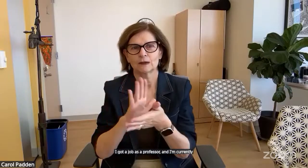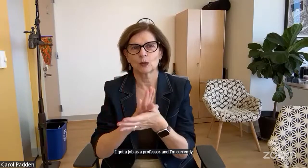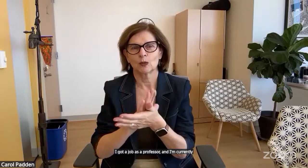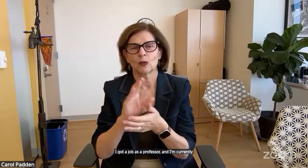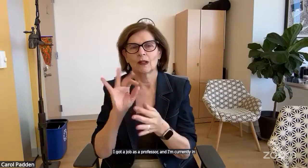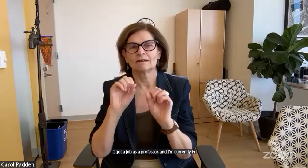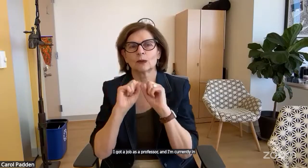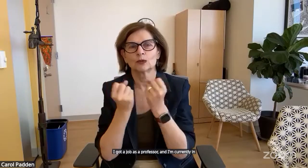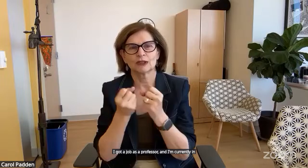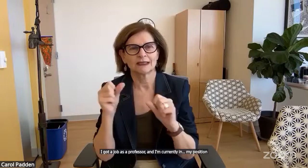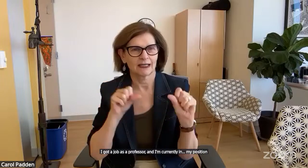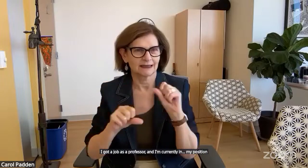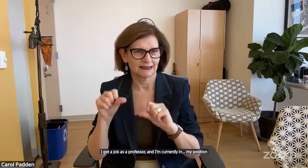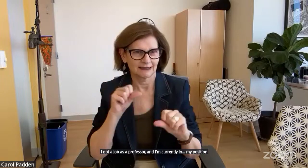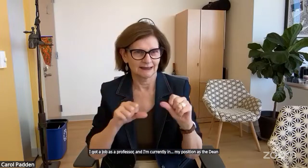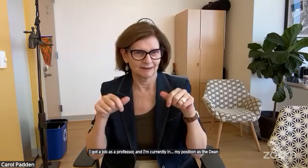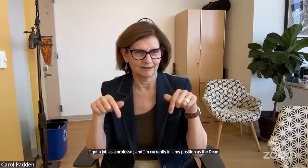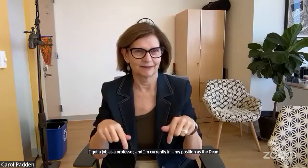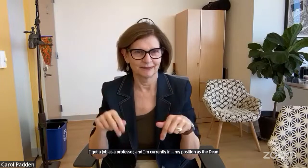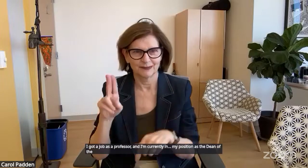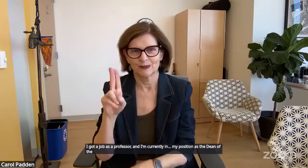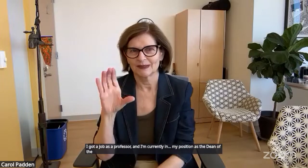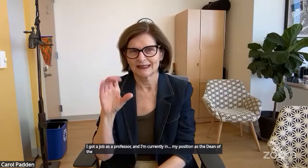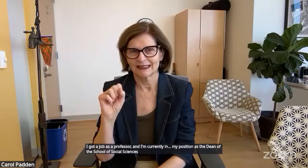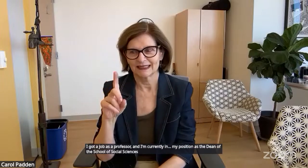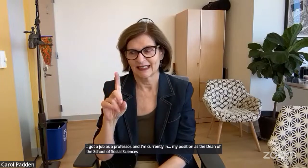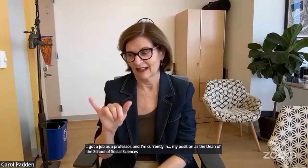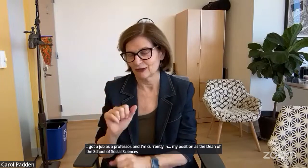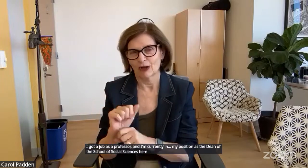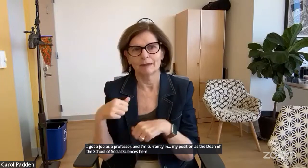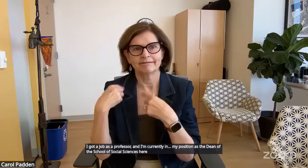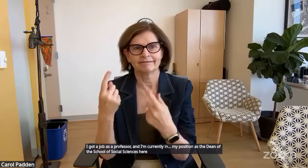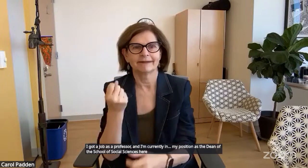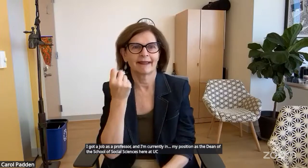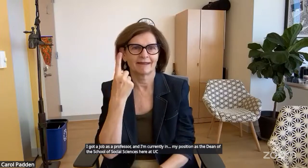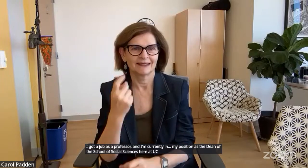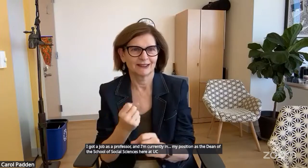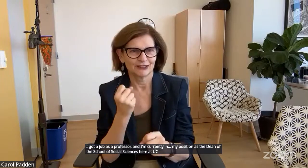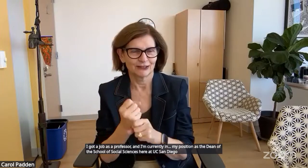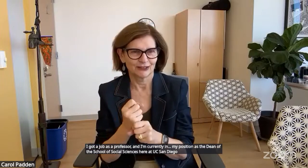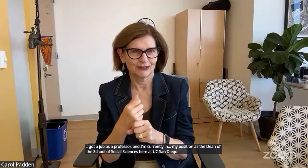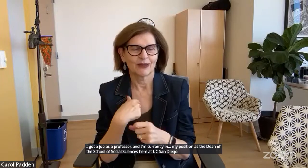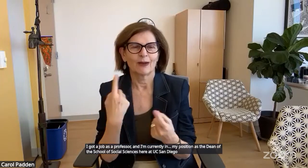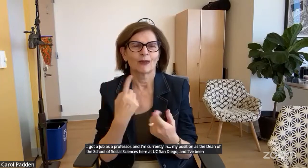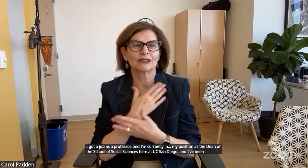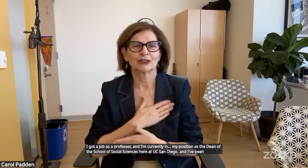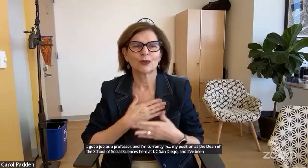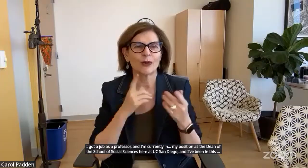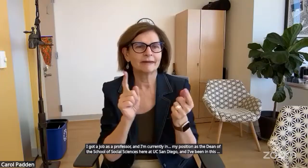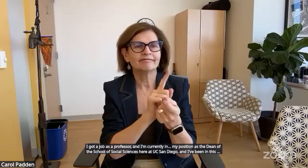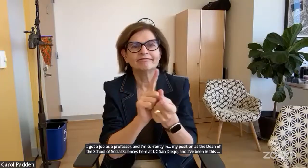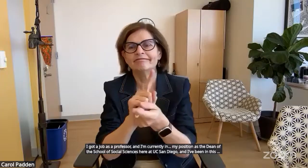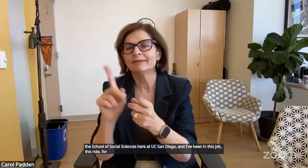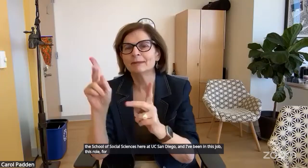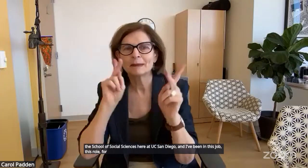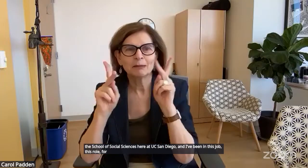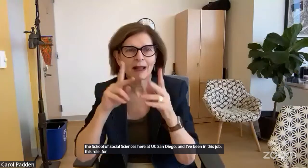my position as the dean of the School of Social Sciences here at UC San Diego. And I've been in this role for 11 years. And